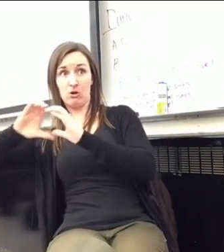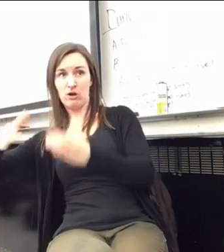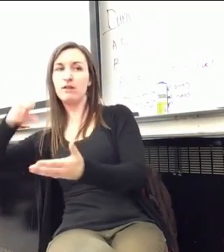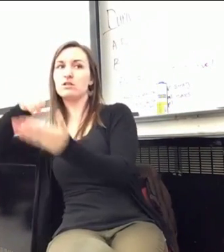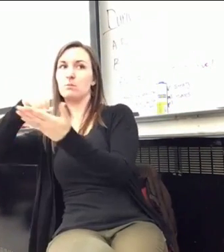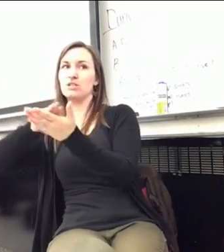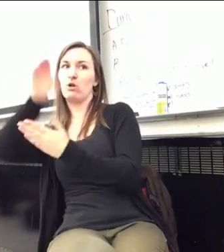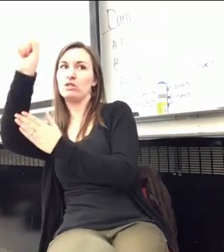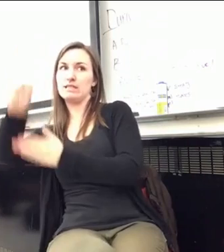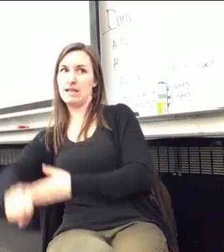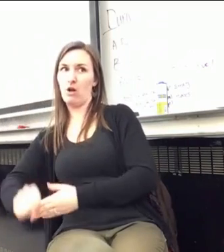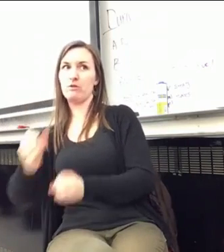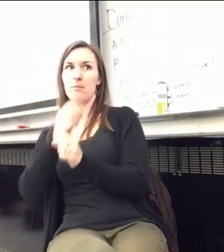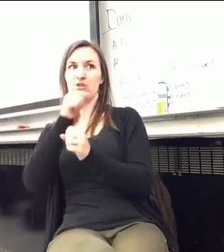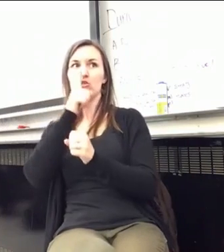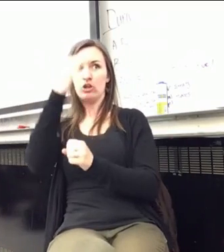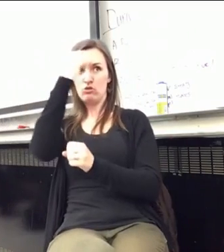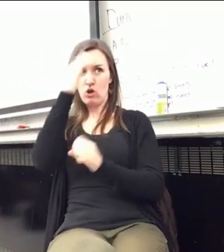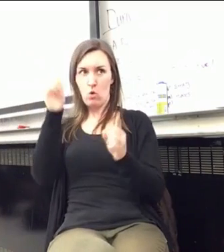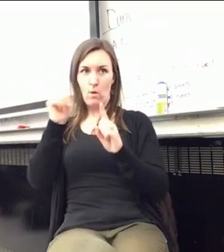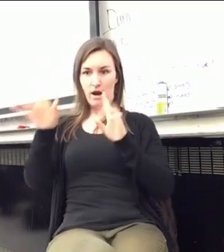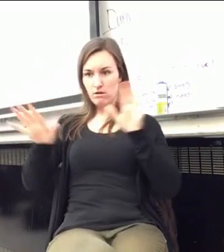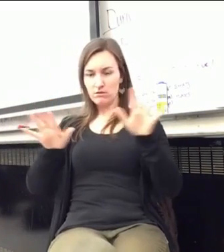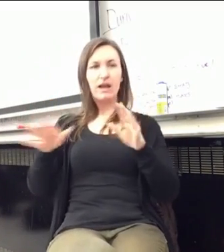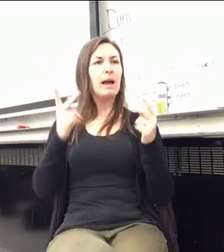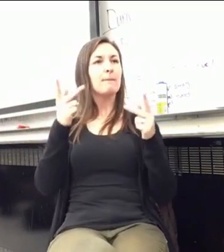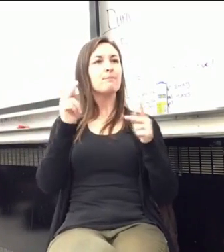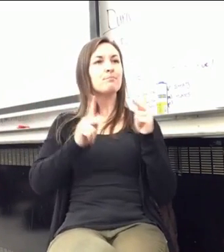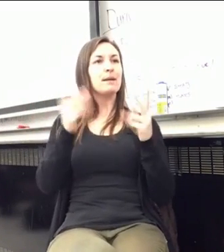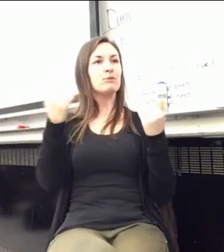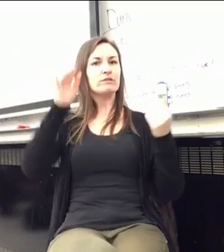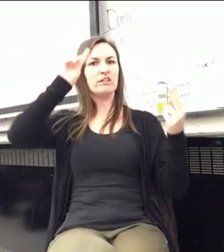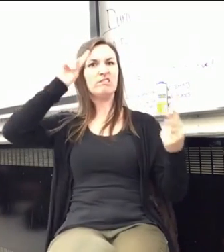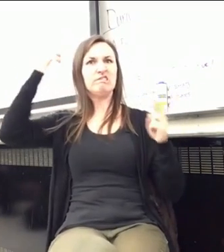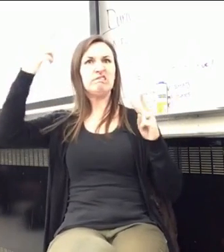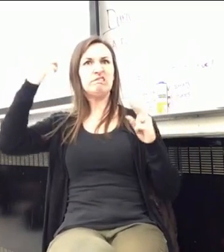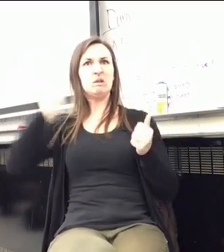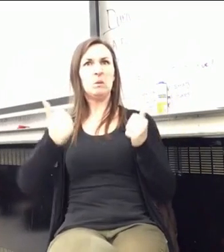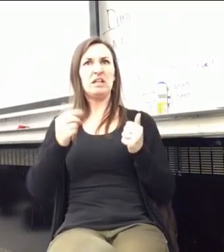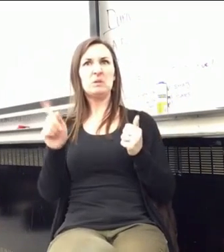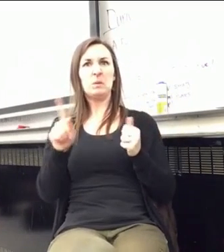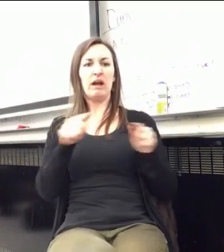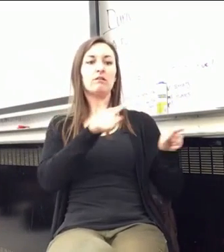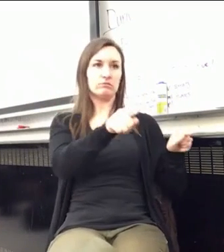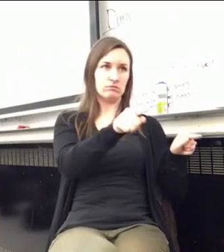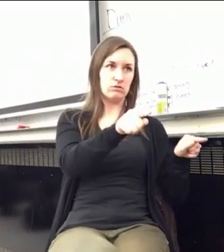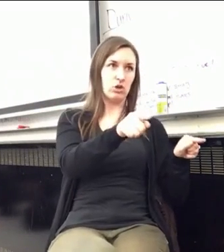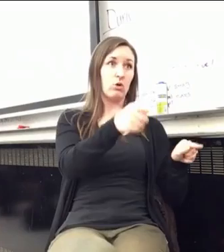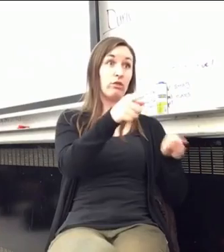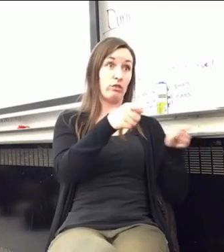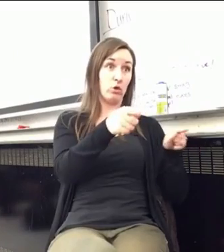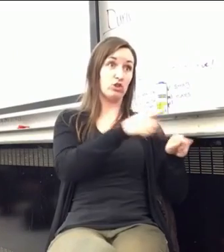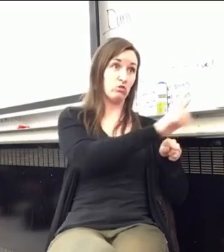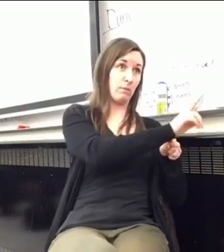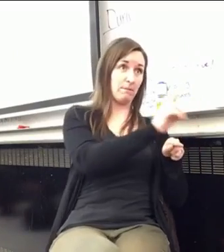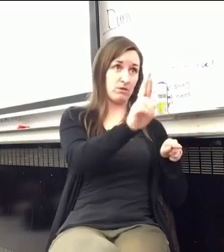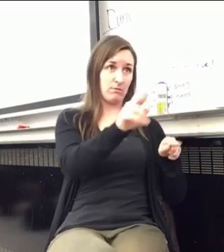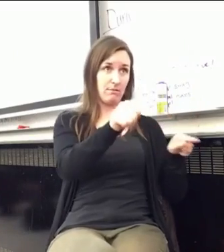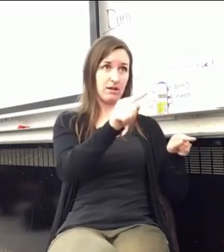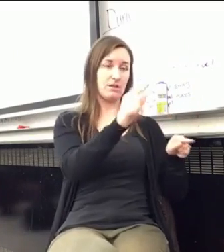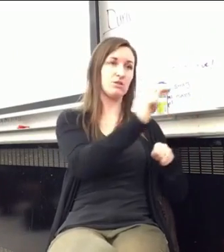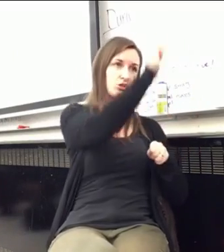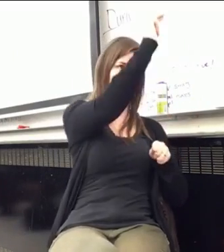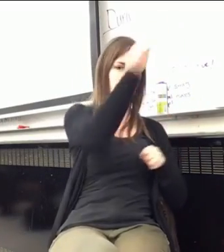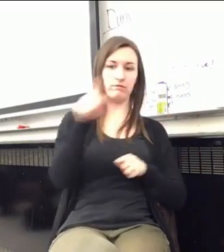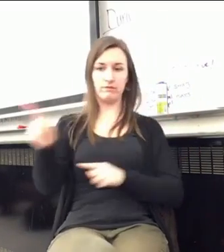South. We still have a problem of people getting confused of which one's which, so just make sure you know it, okay? All right, flip into the